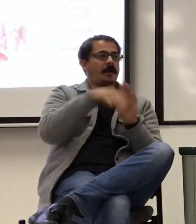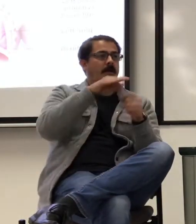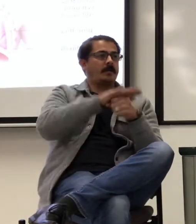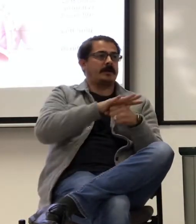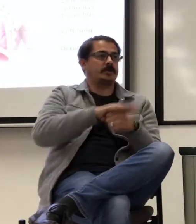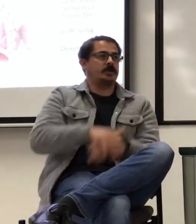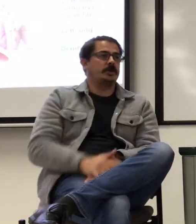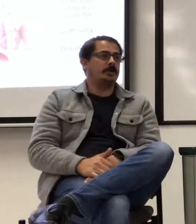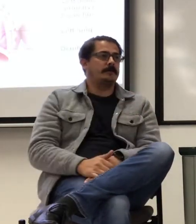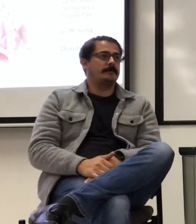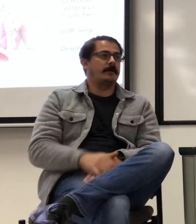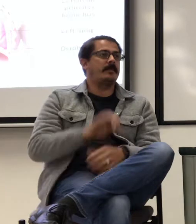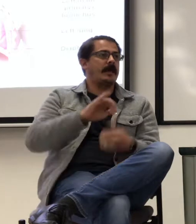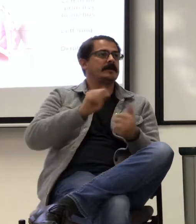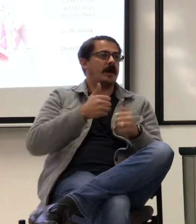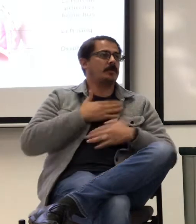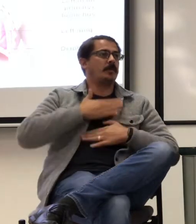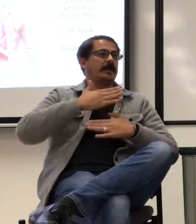Air